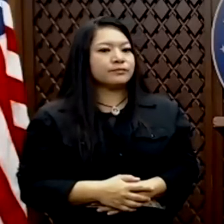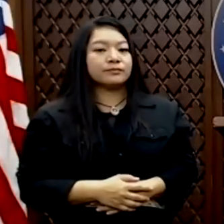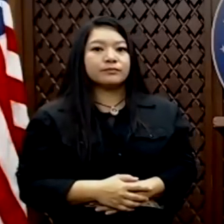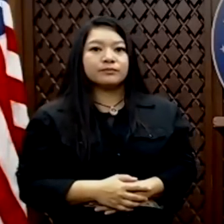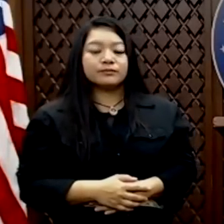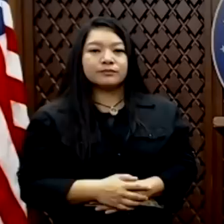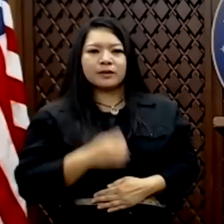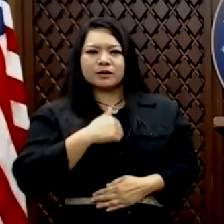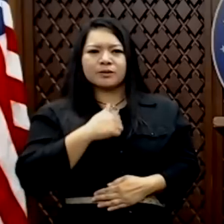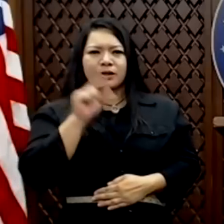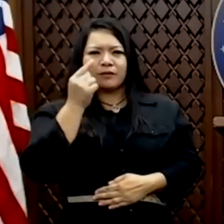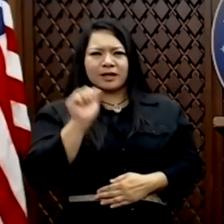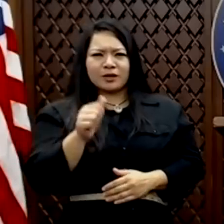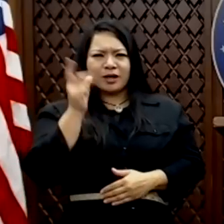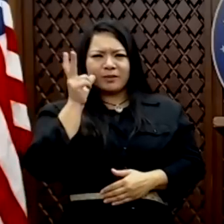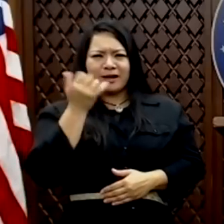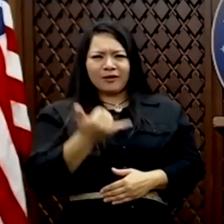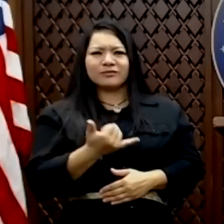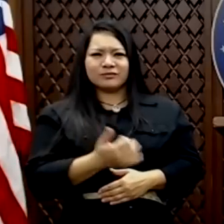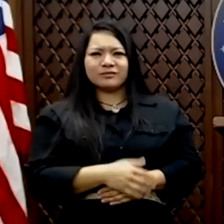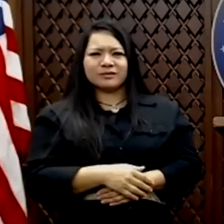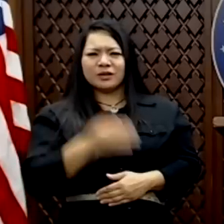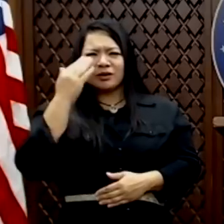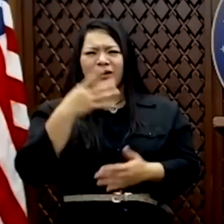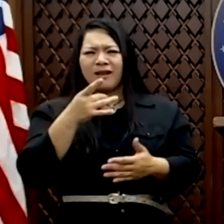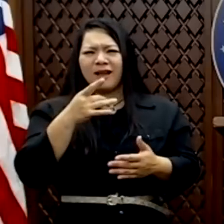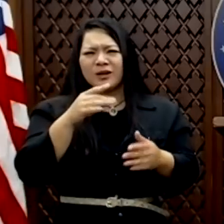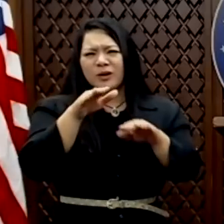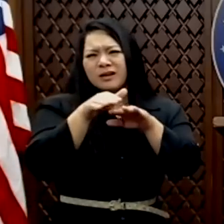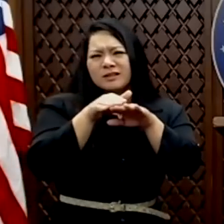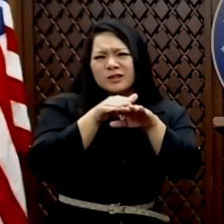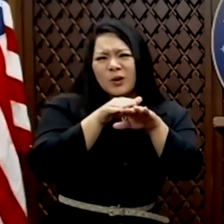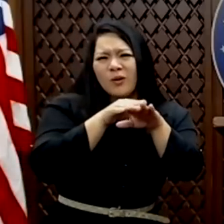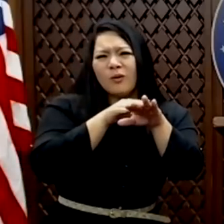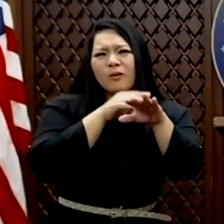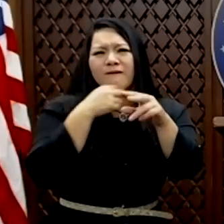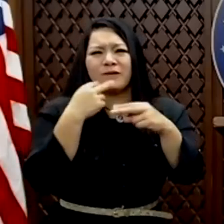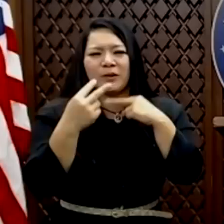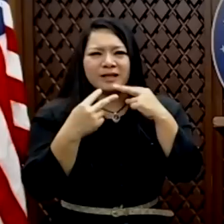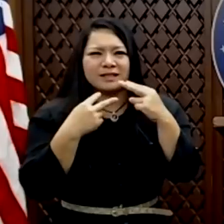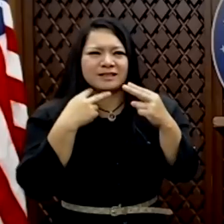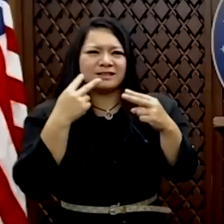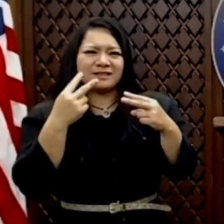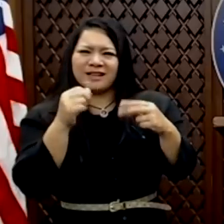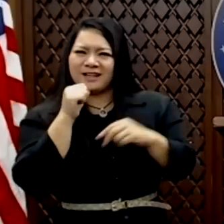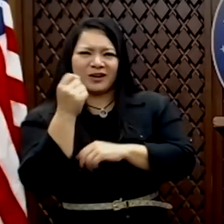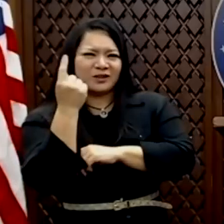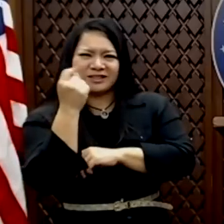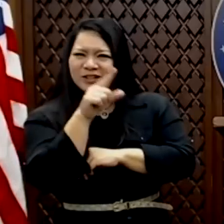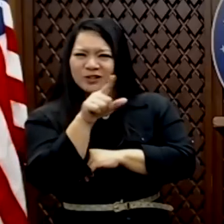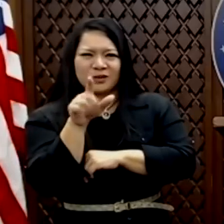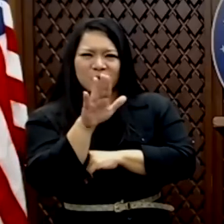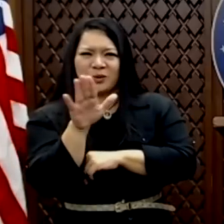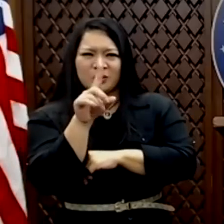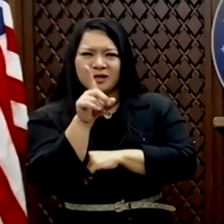I'm sorry, Governor, can you hear me now? Yes, but you know, you were like in slow motion, very slow, that I just didn't understand your